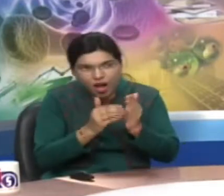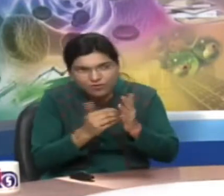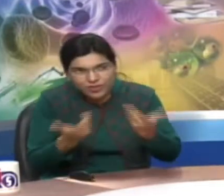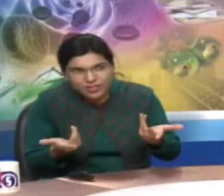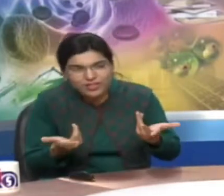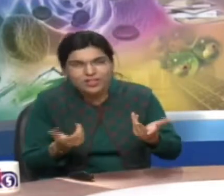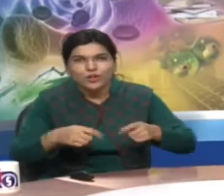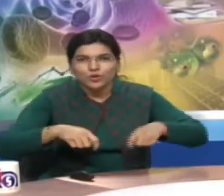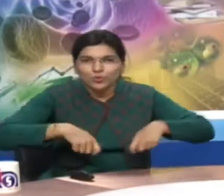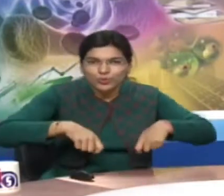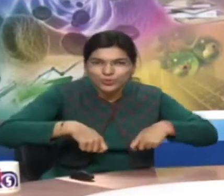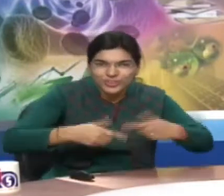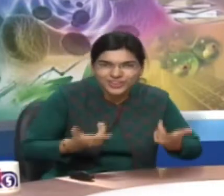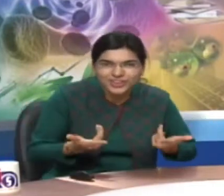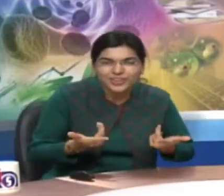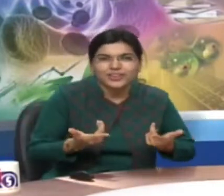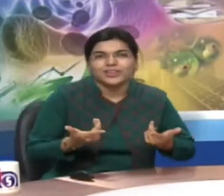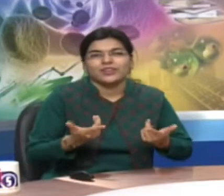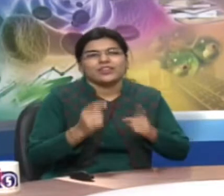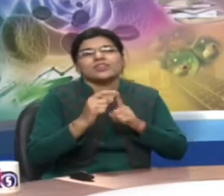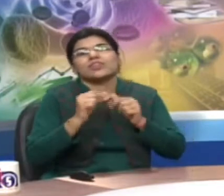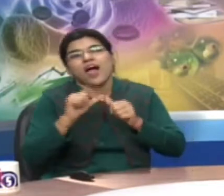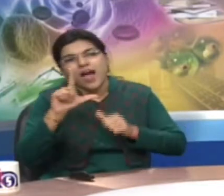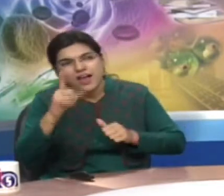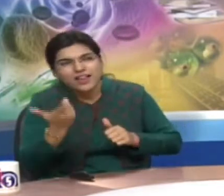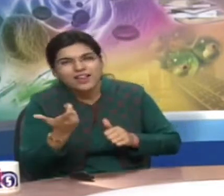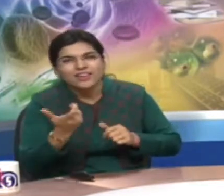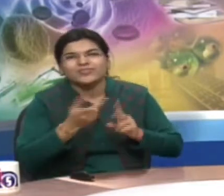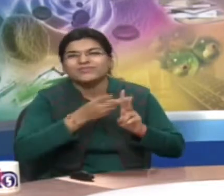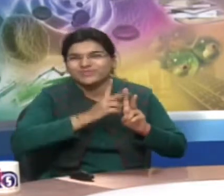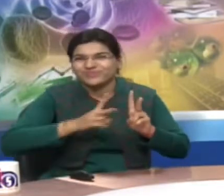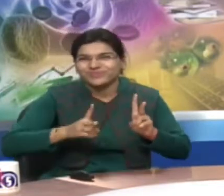So the answer will be, I ate rice, I ate dal.